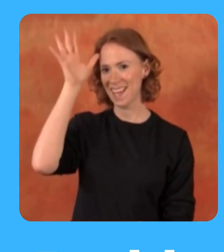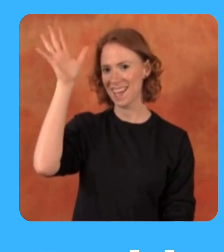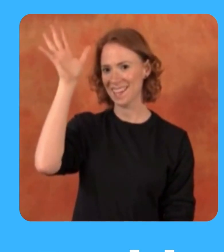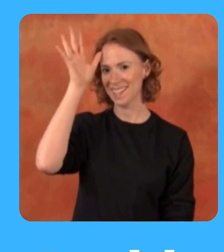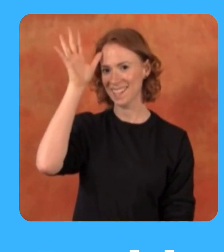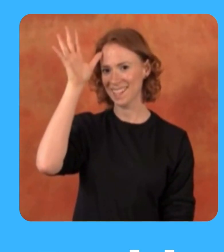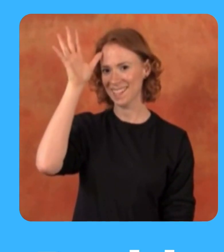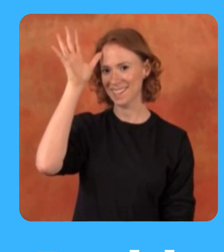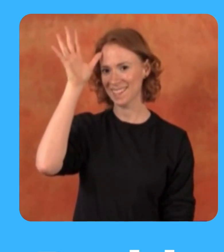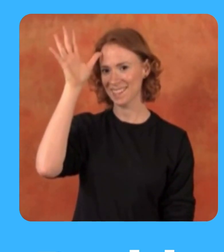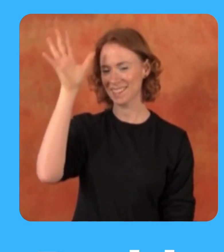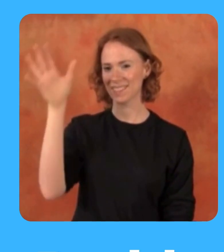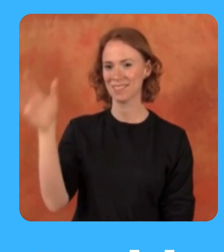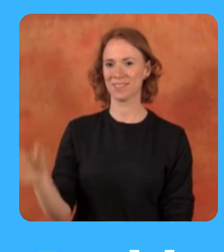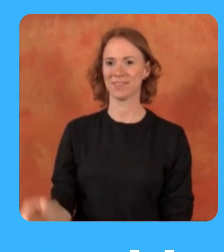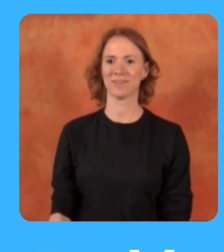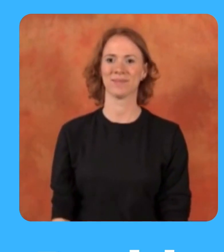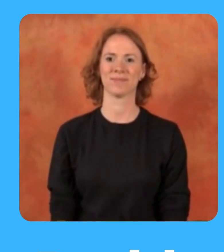Daddy.